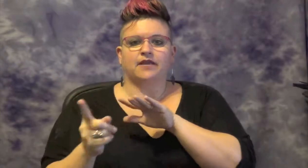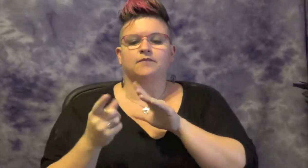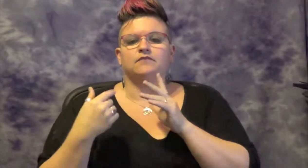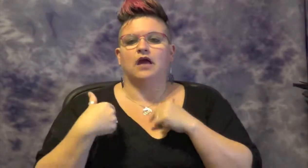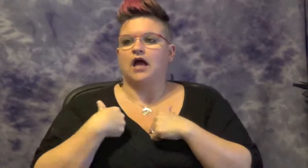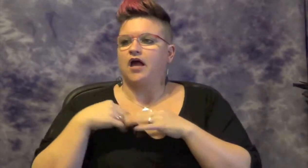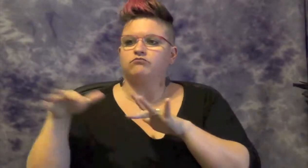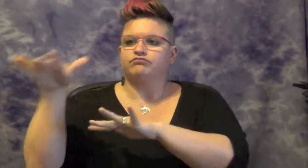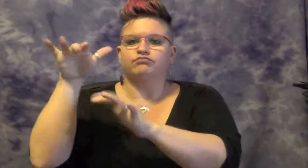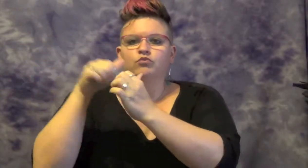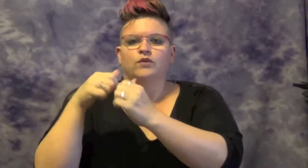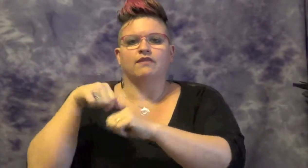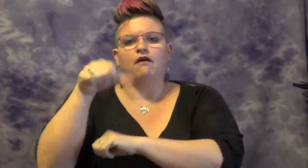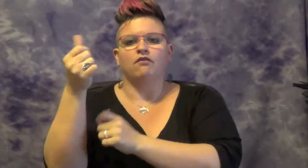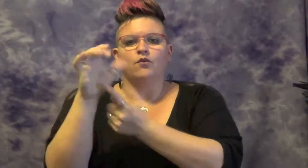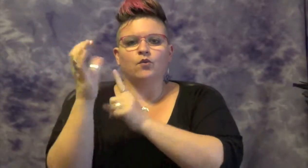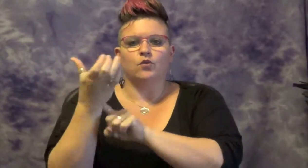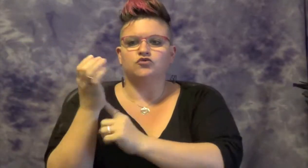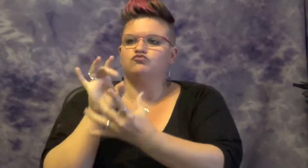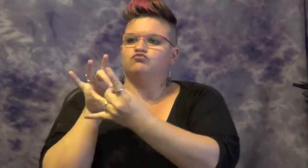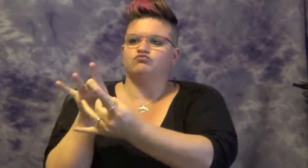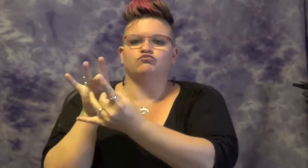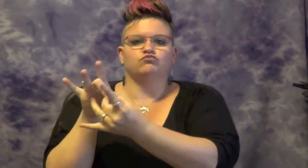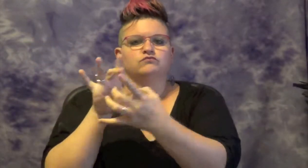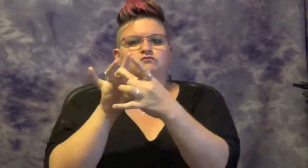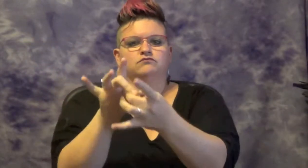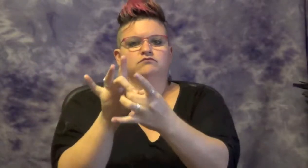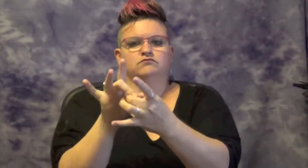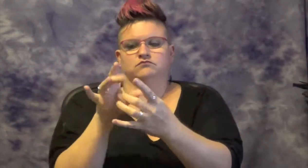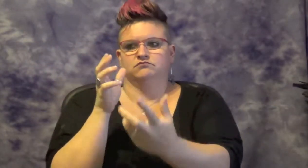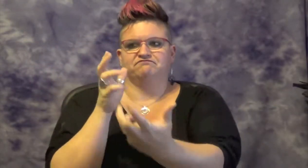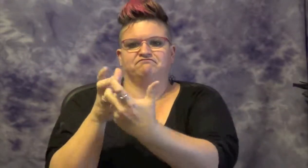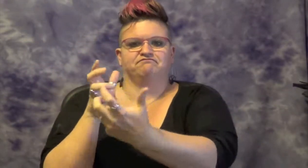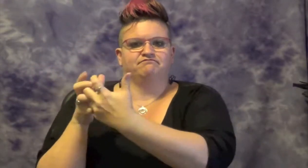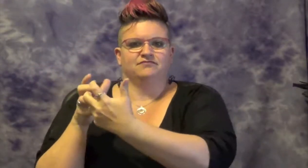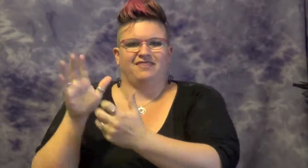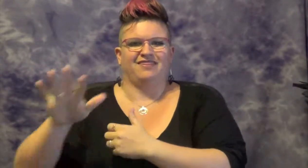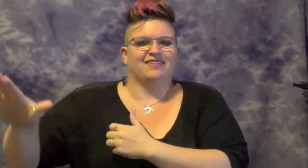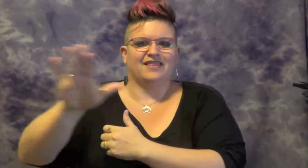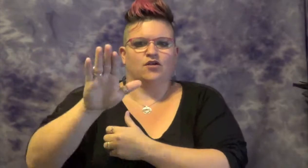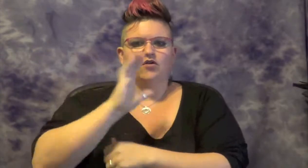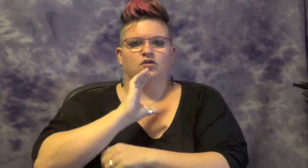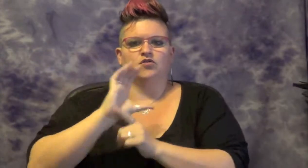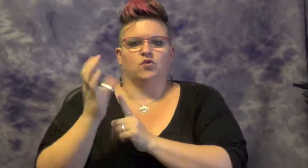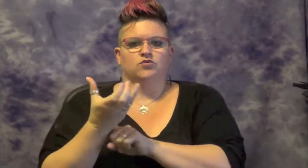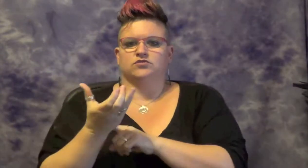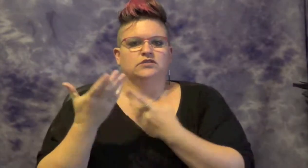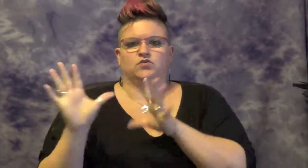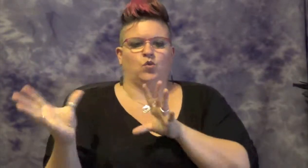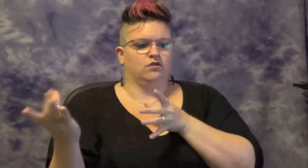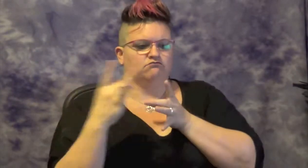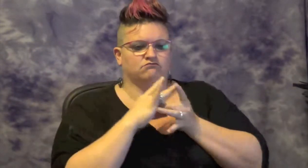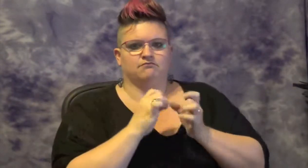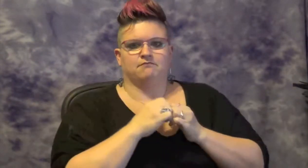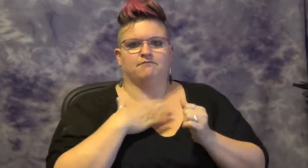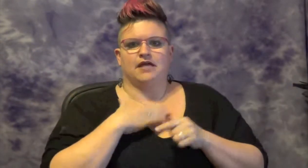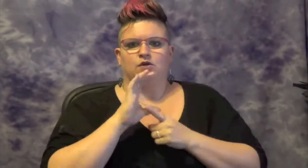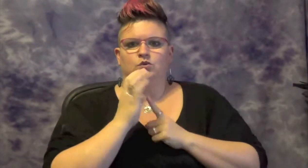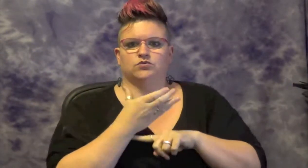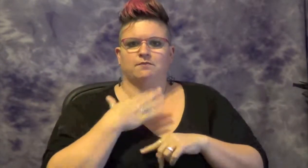So like for me, I escaped and I went with other cultures. I didn't want to stay in home. And I was better affiliated with the other cultures. I didn't want to be a part of